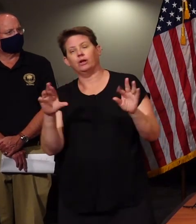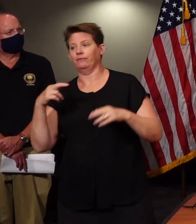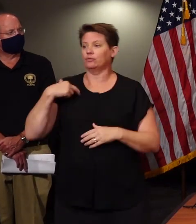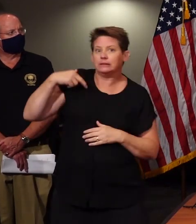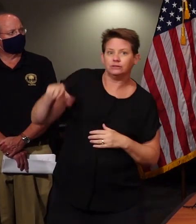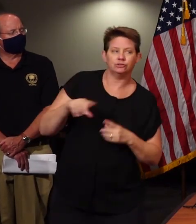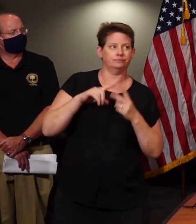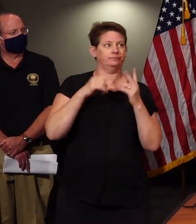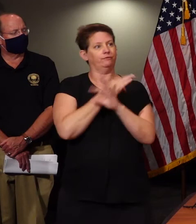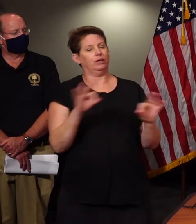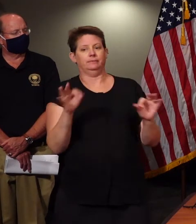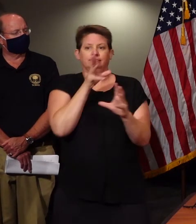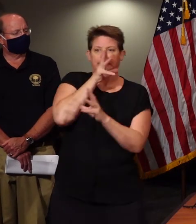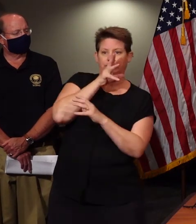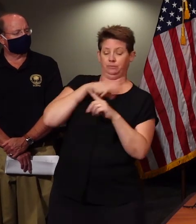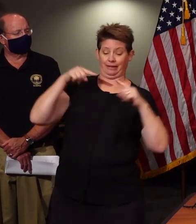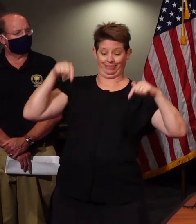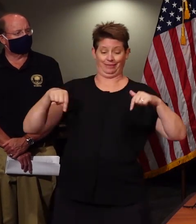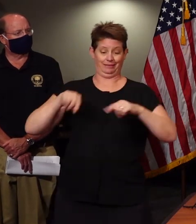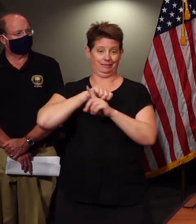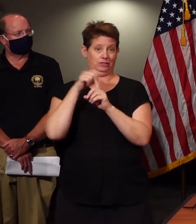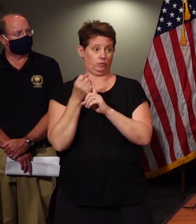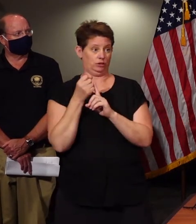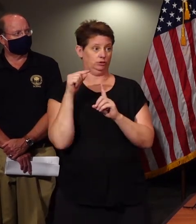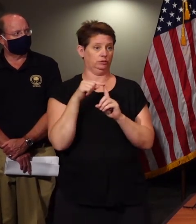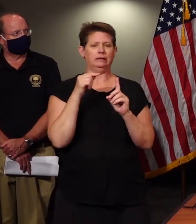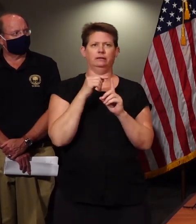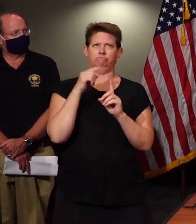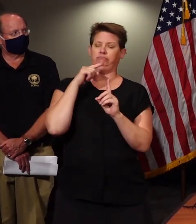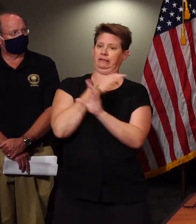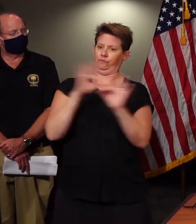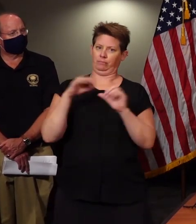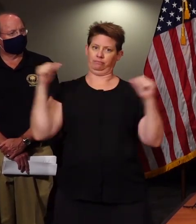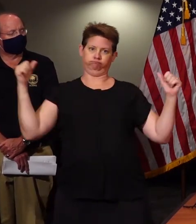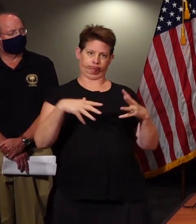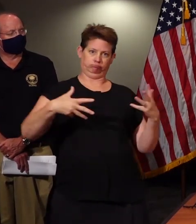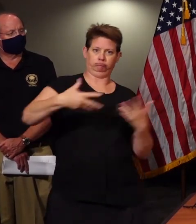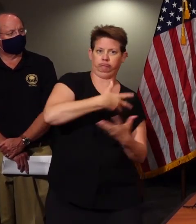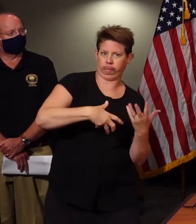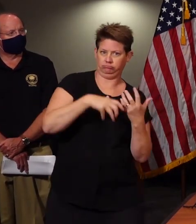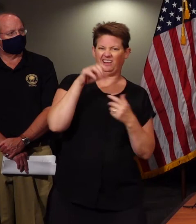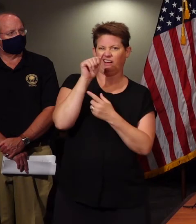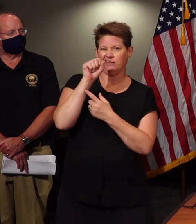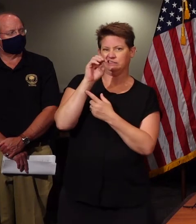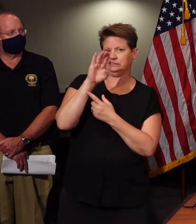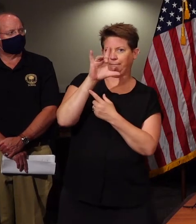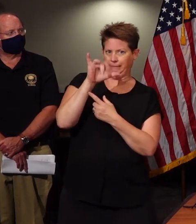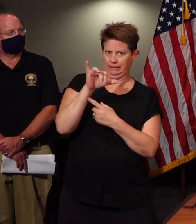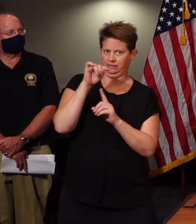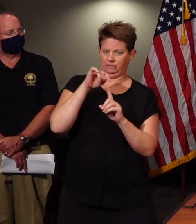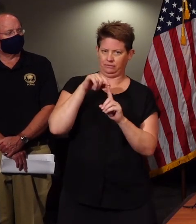The freedom of speech, but in this instance, particularly the freedom of assembly. The cases, this is